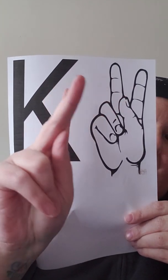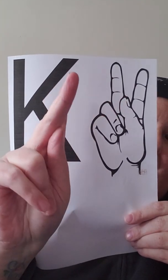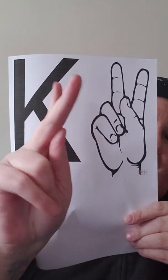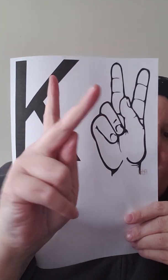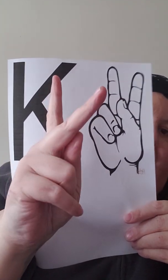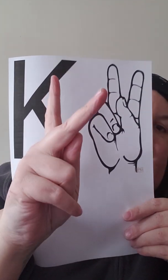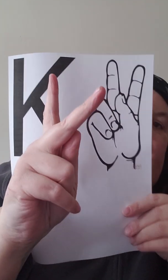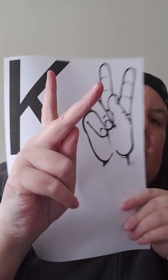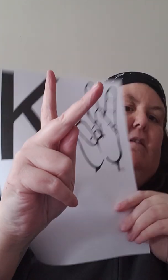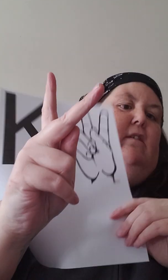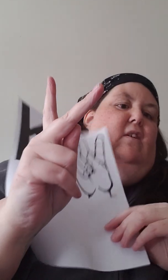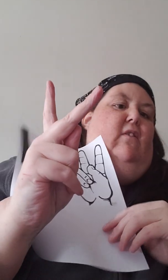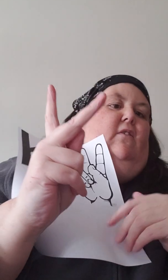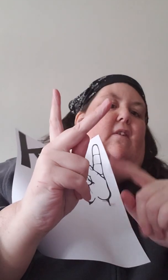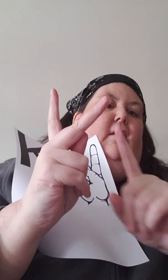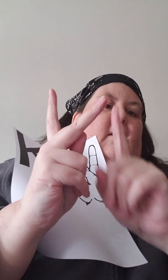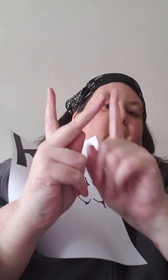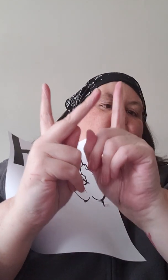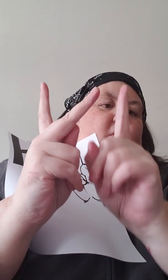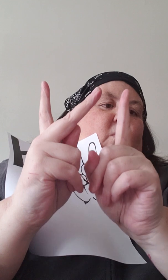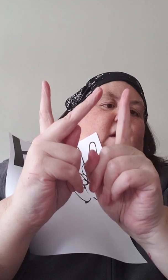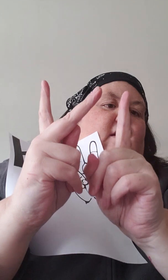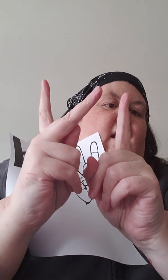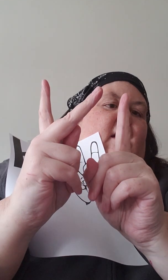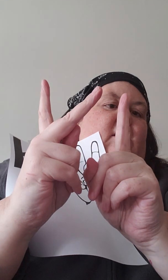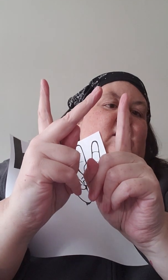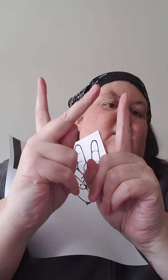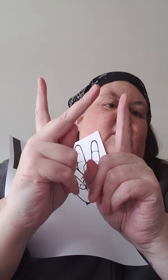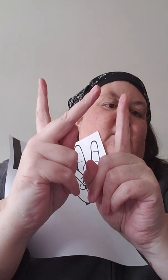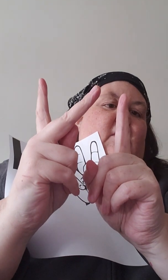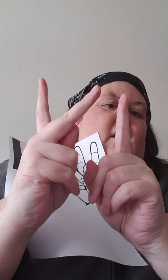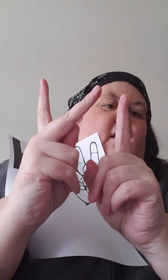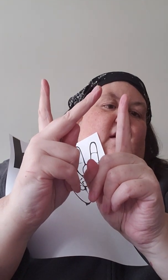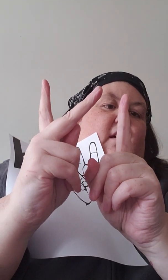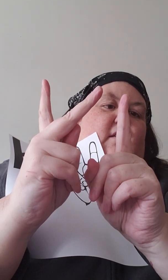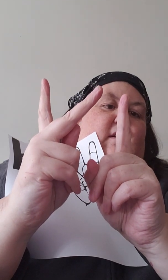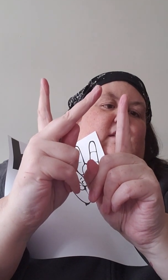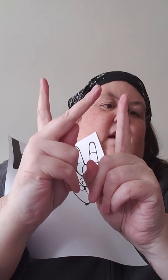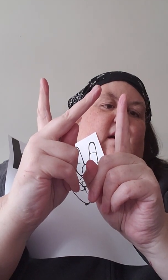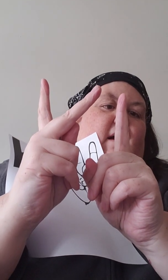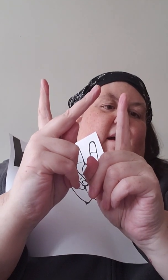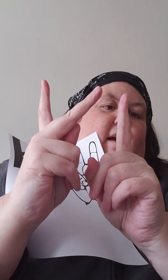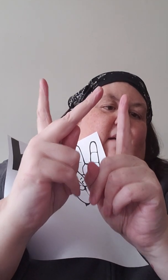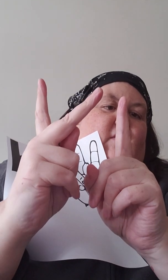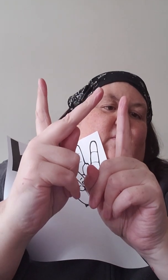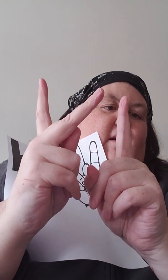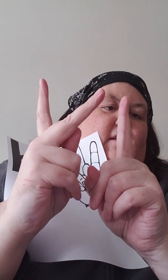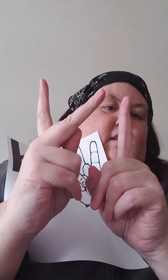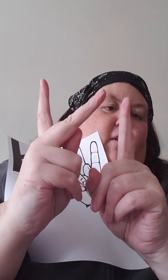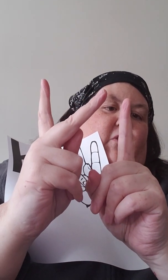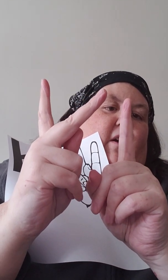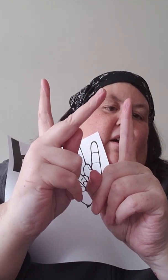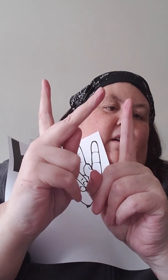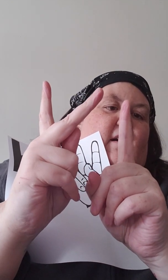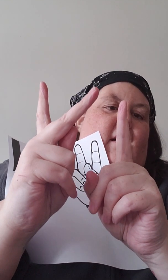K. So 1K to you, Lisa, and everyone else out there. And